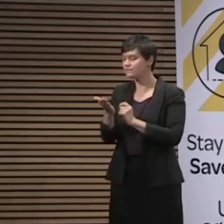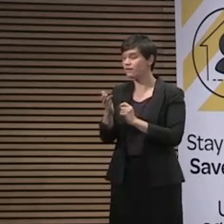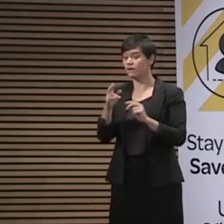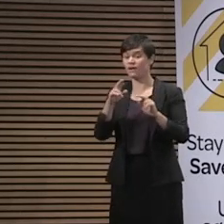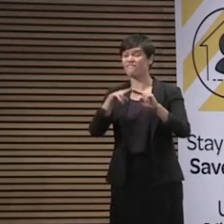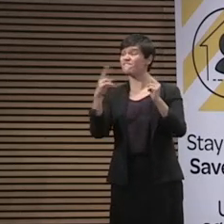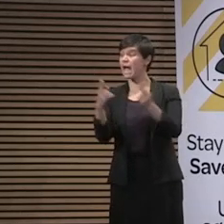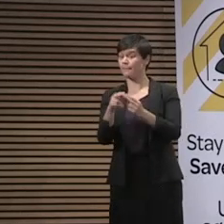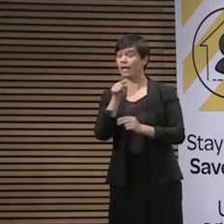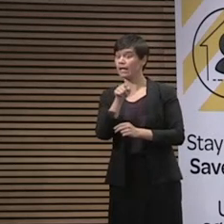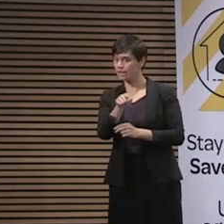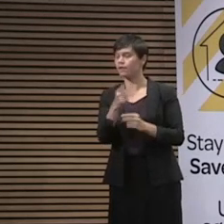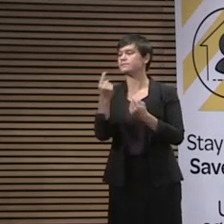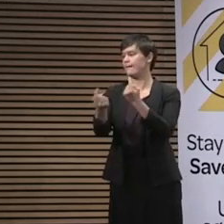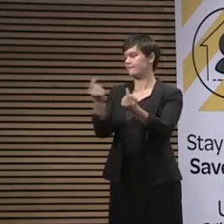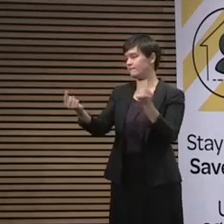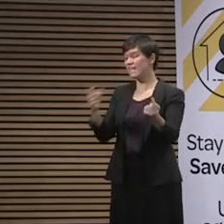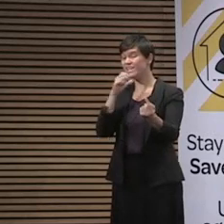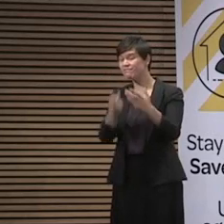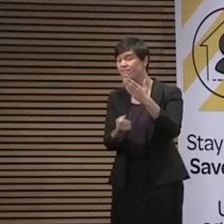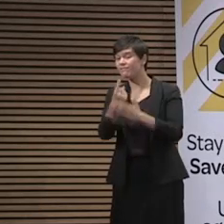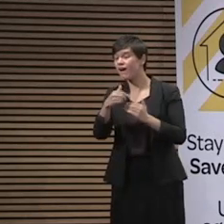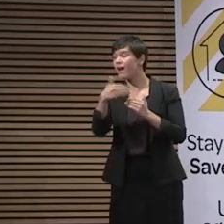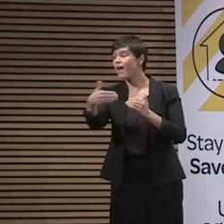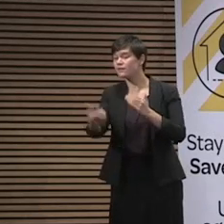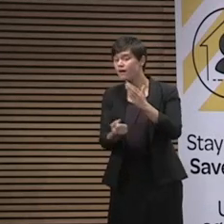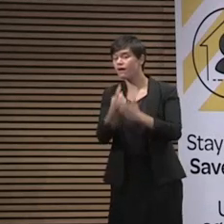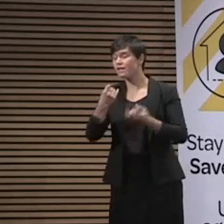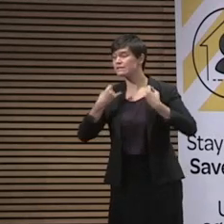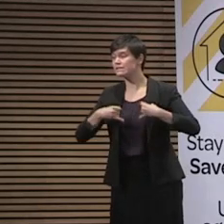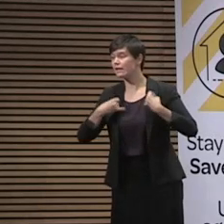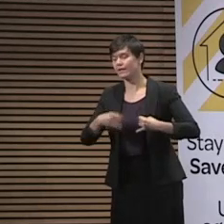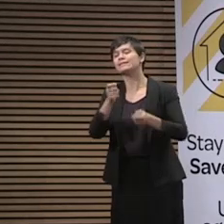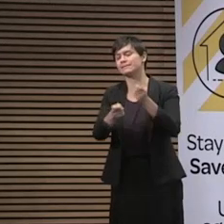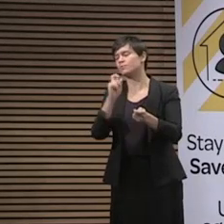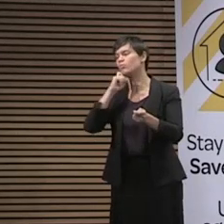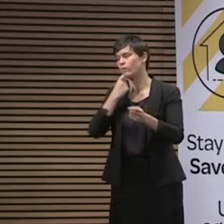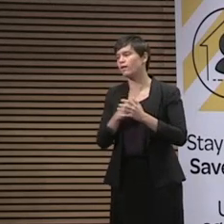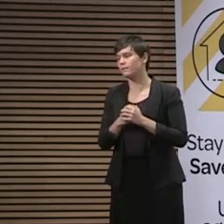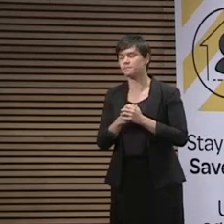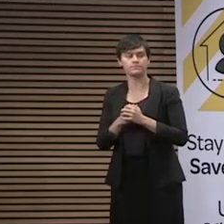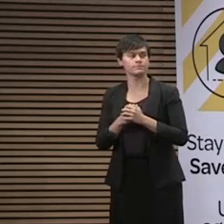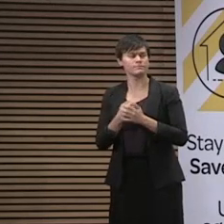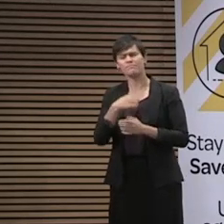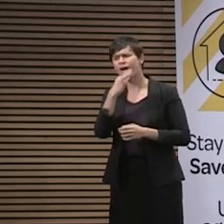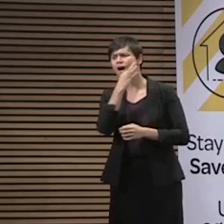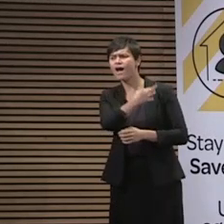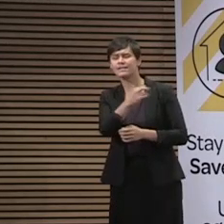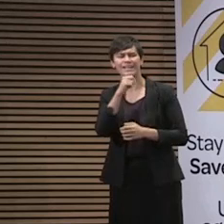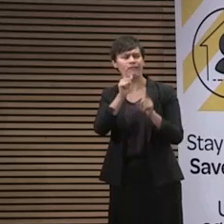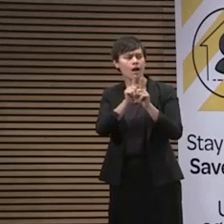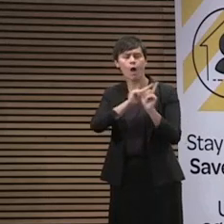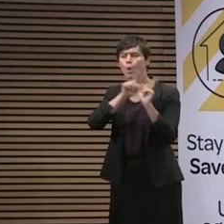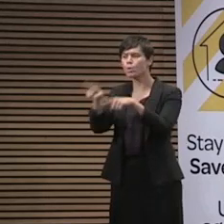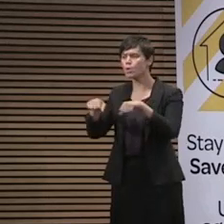in self-isolation, and they'll be tested if they develop symptoms. What's your advice to people, for example, for goods coming into your house? So if you've gone to the